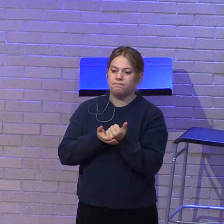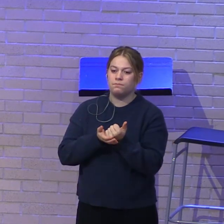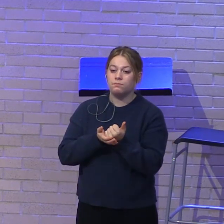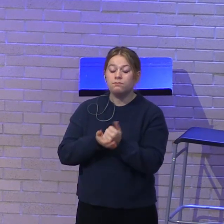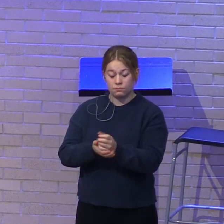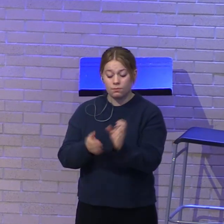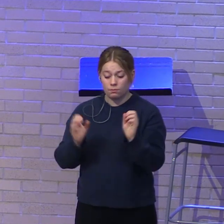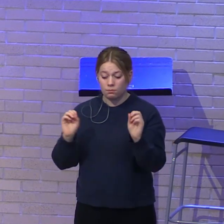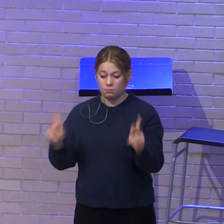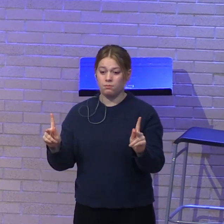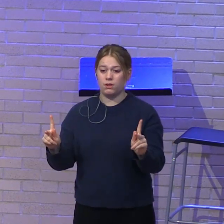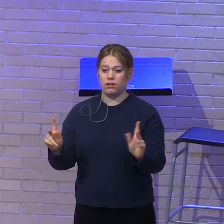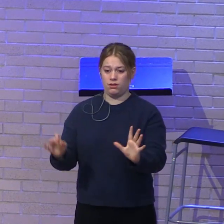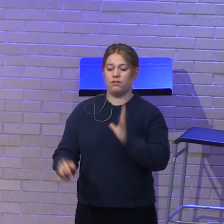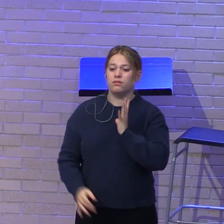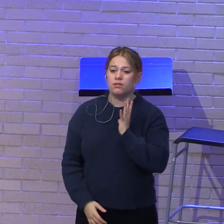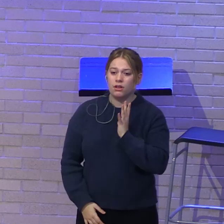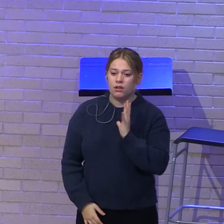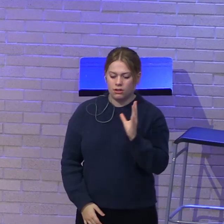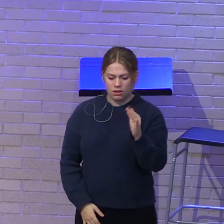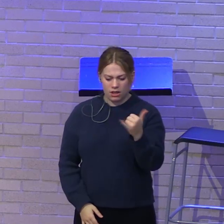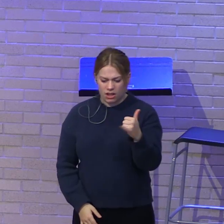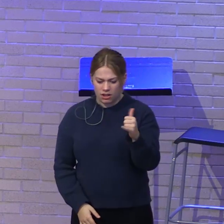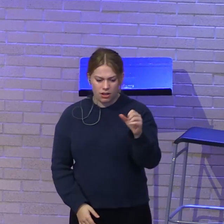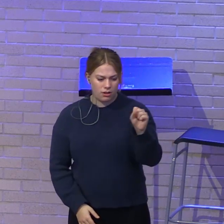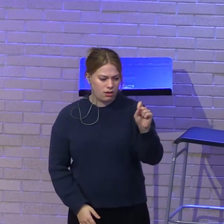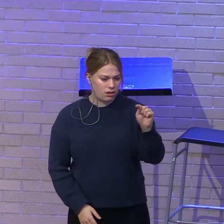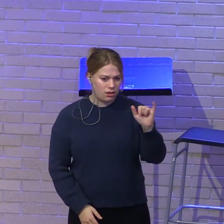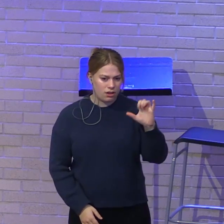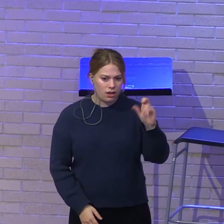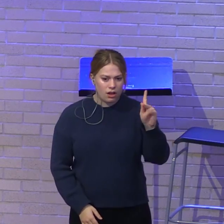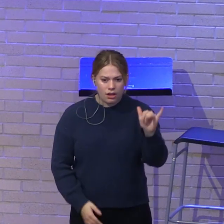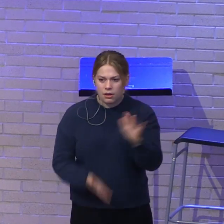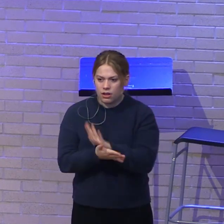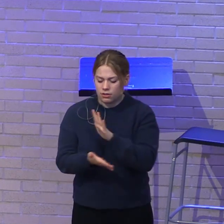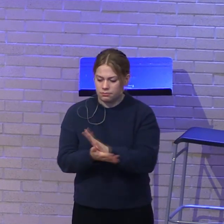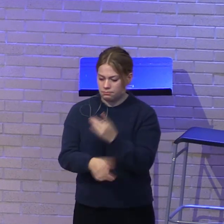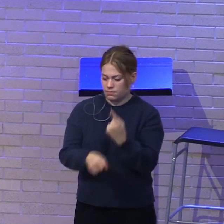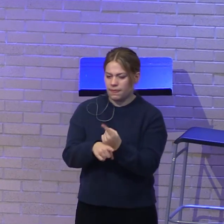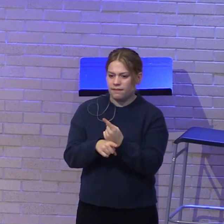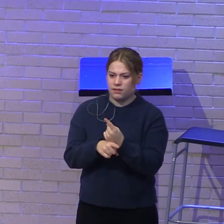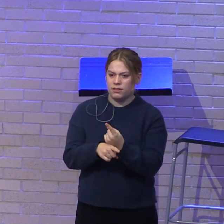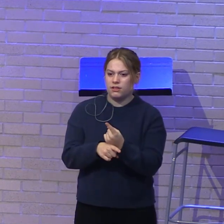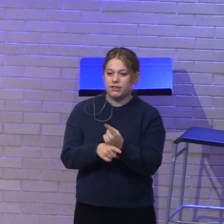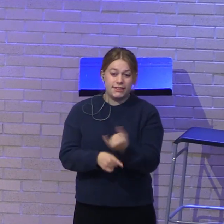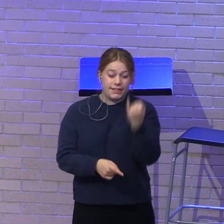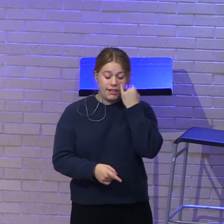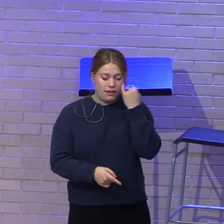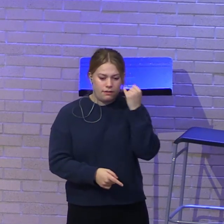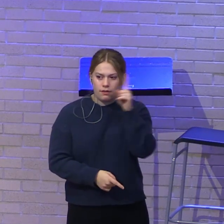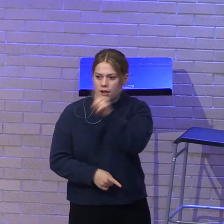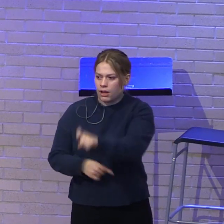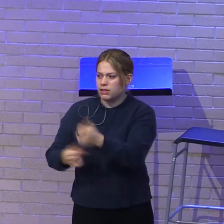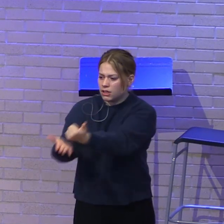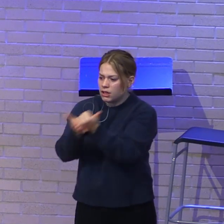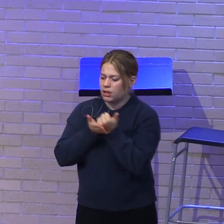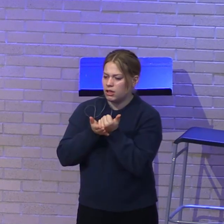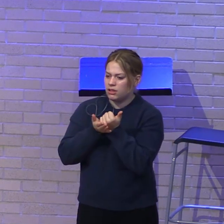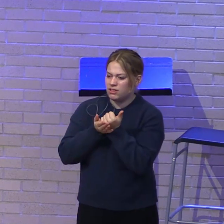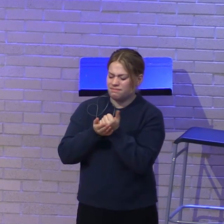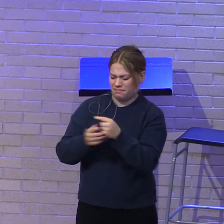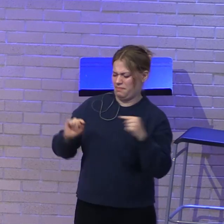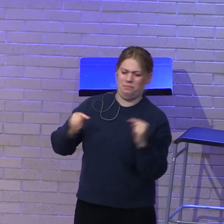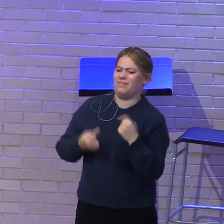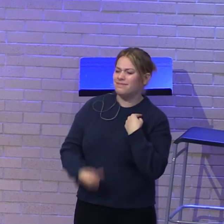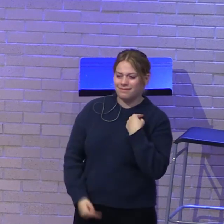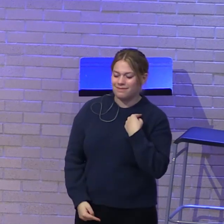okay, because after all, that yellow sticky note was right. Even if I ask for help, it wouldn't hurt me. What hurts me is letting my ego